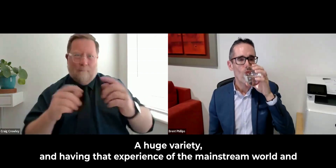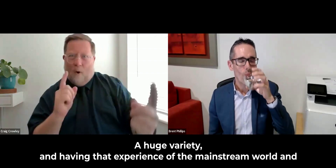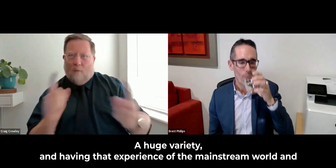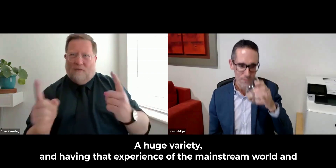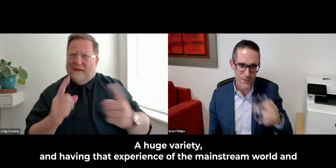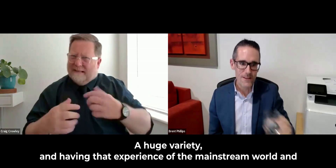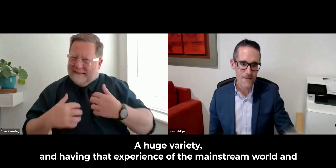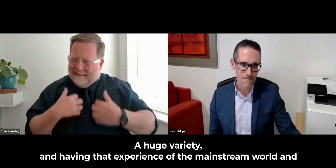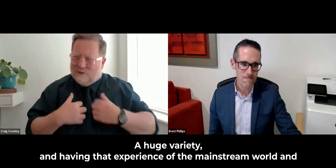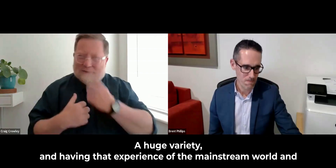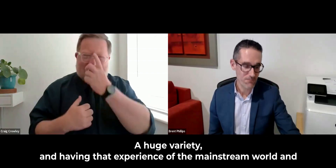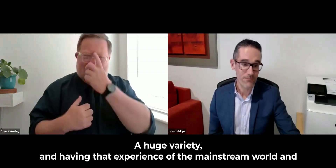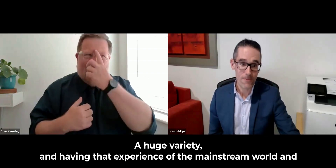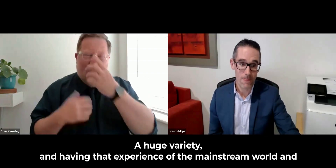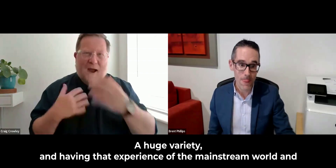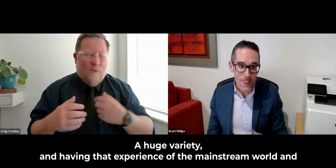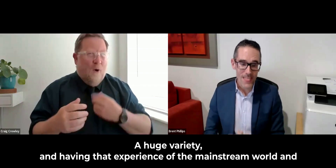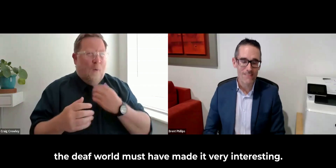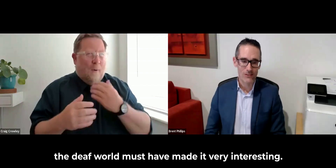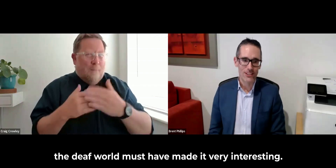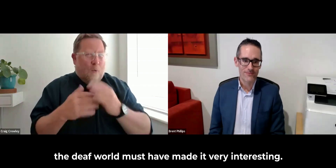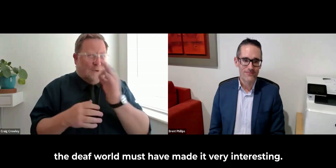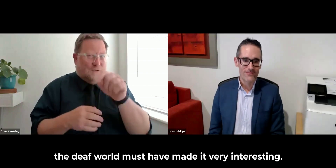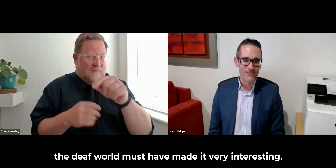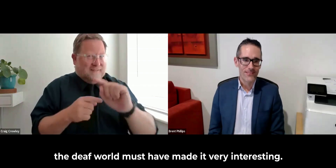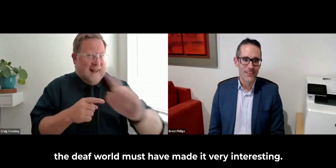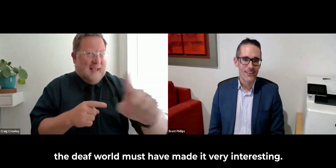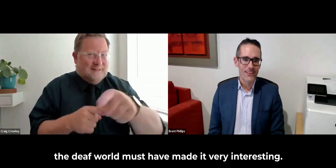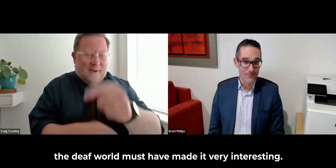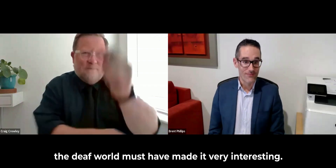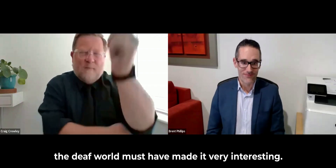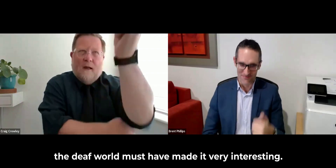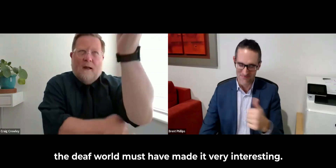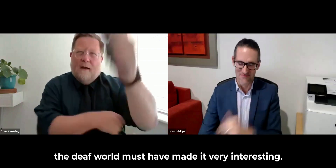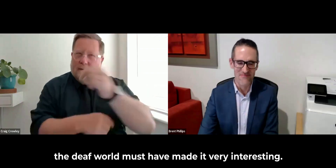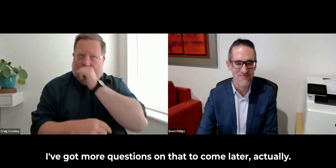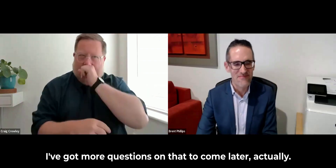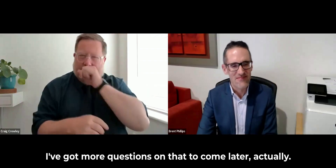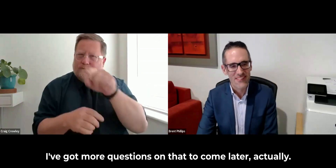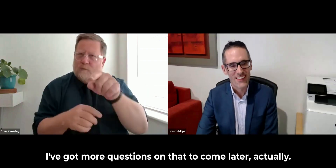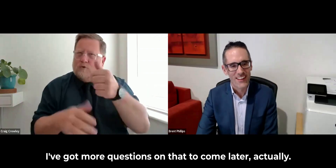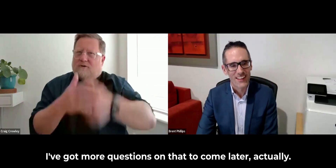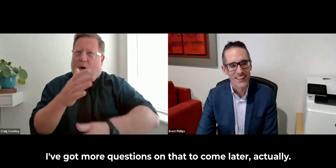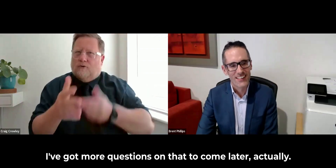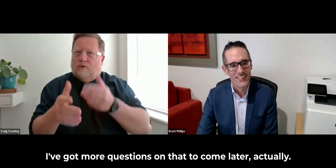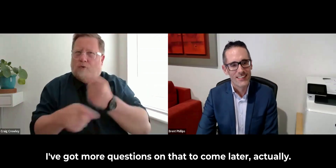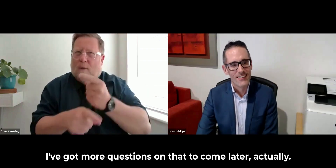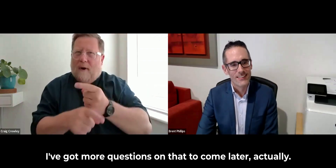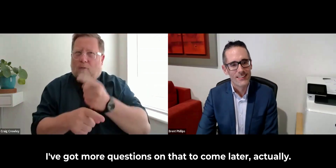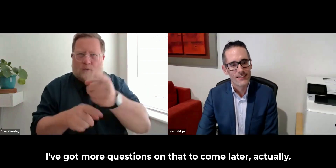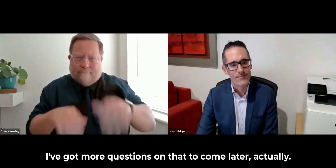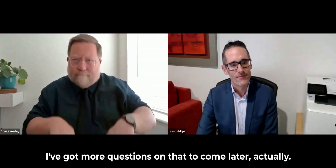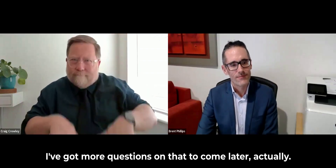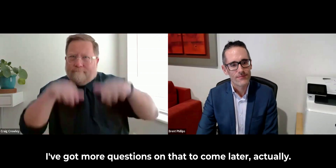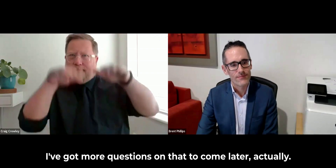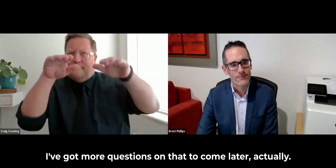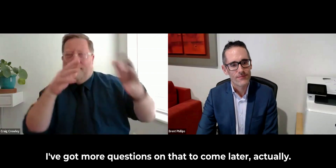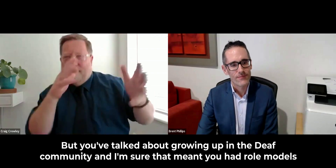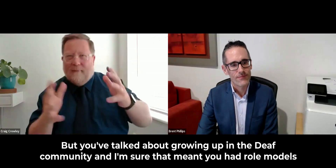of the mainstream world and the deaf world must have made it very interesting. I've got more questions on that to come later, actually.